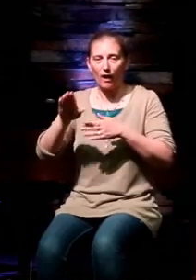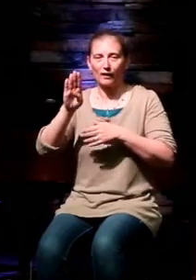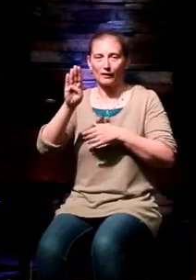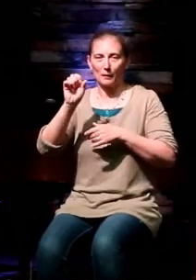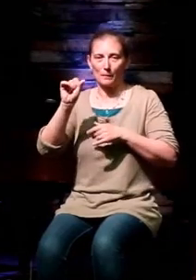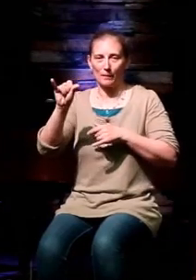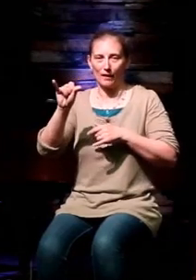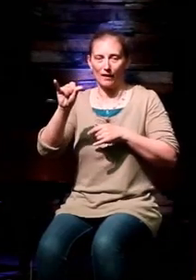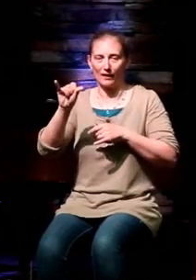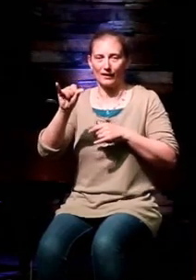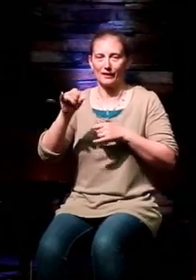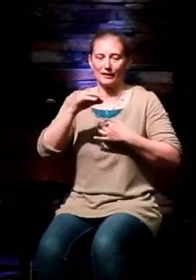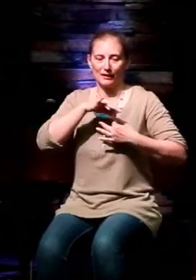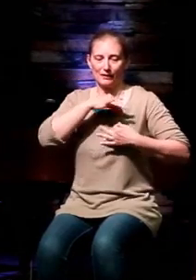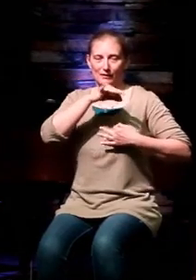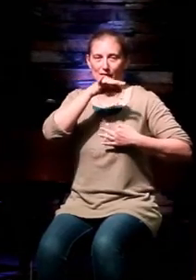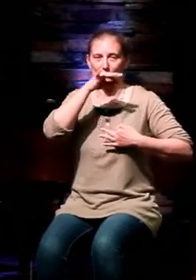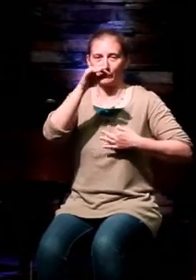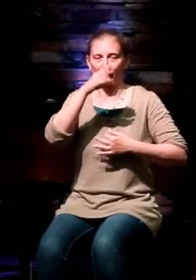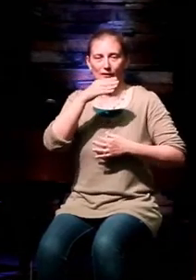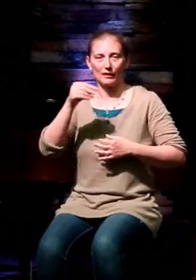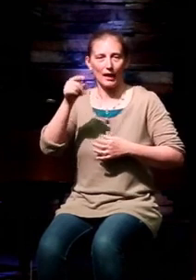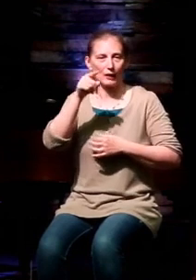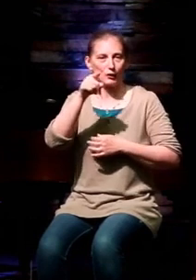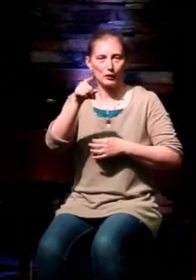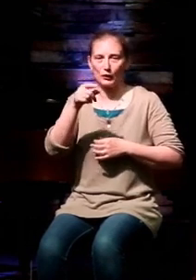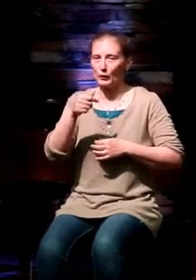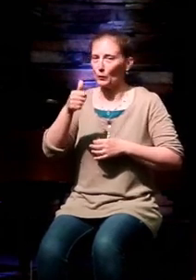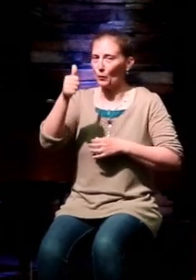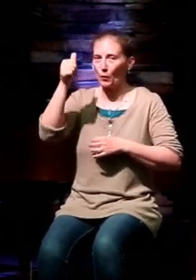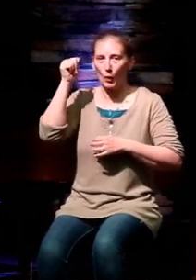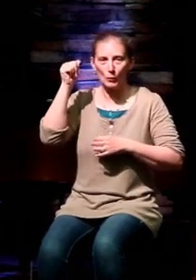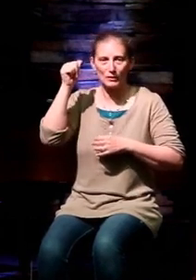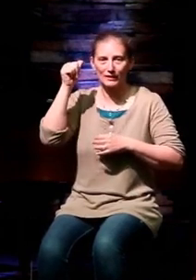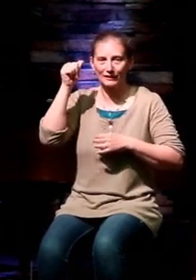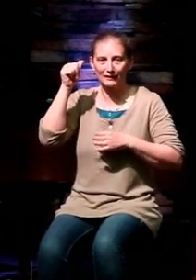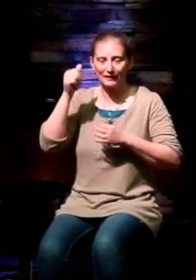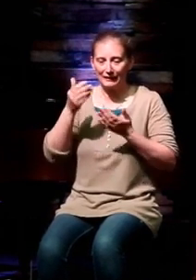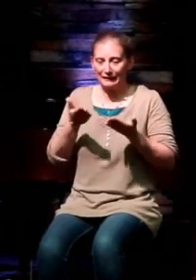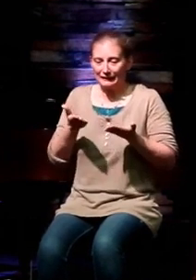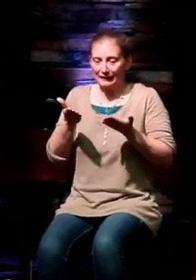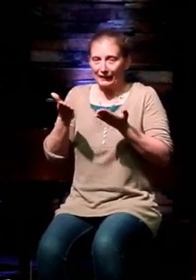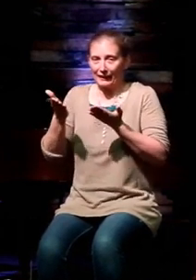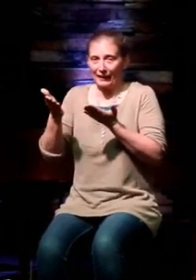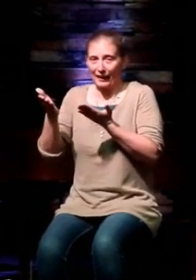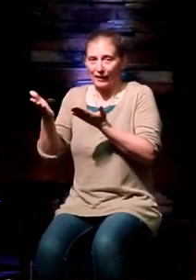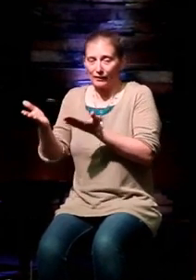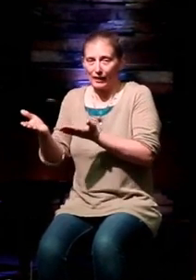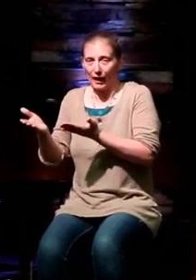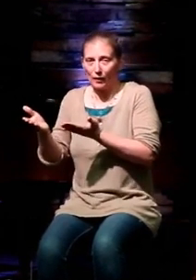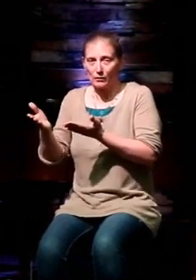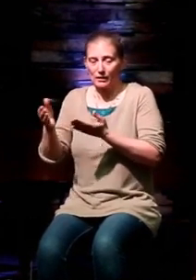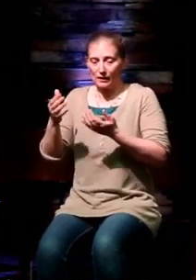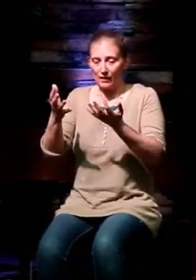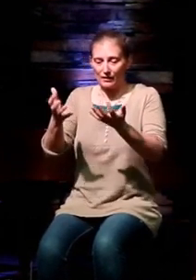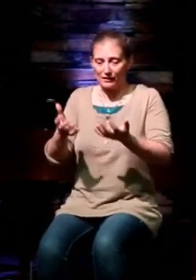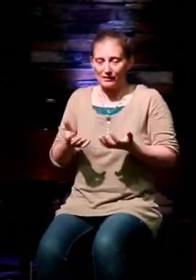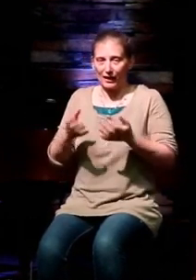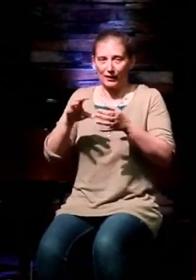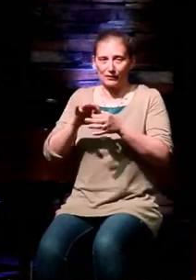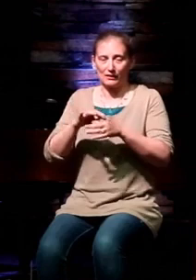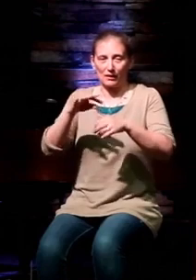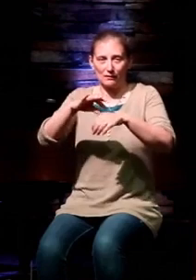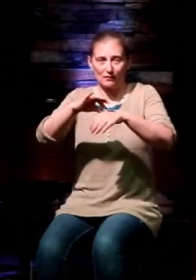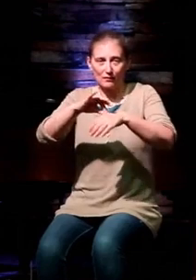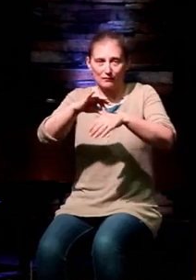will not carry out the desire of the flesh. And did you notice that Paul doesn't say we won't have the desires of the flesh when we're walking in the Spirit? We'll have